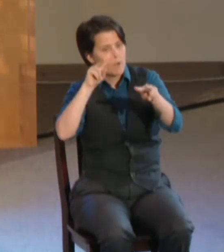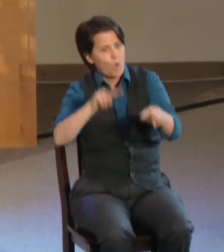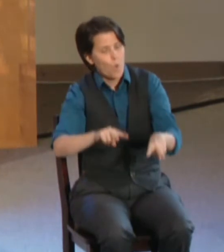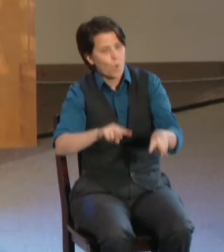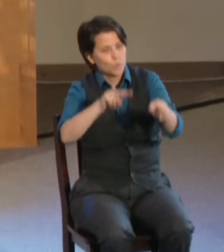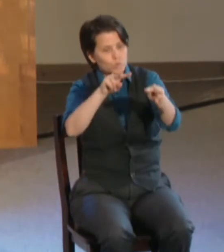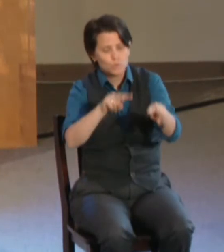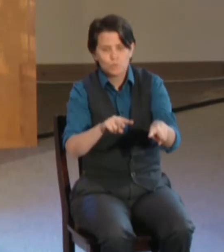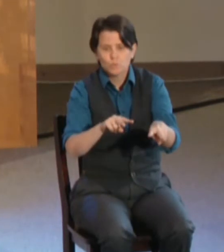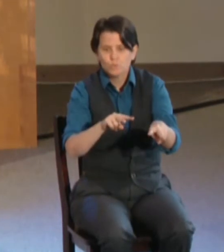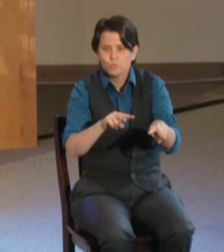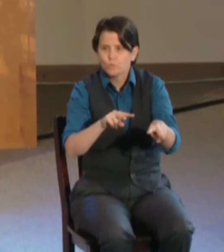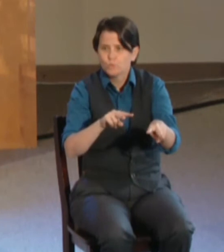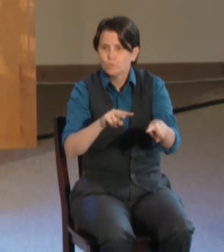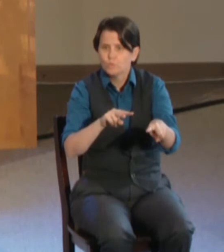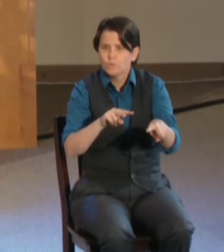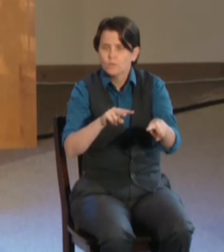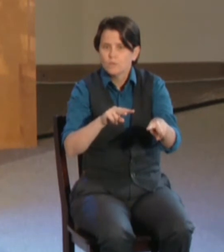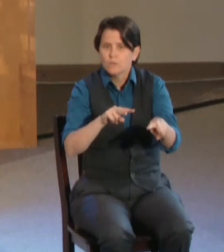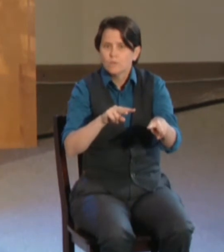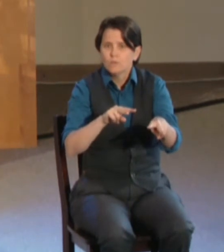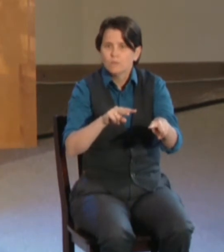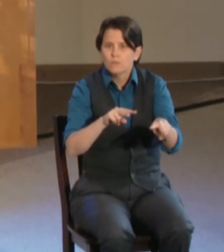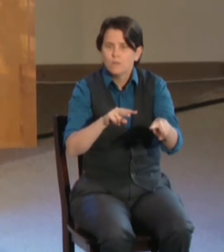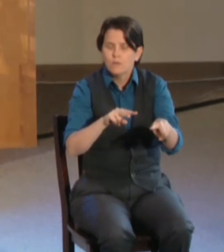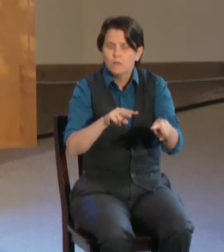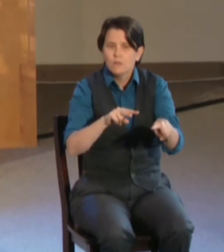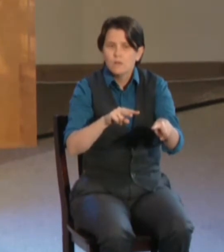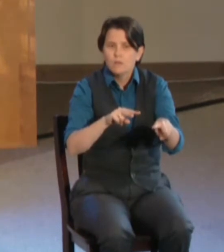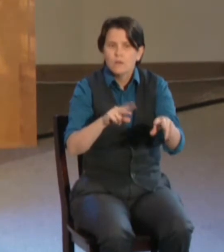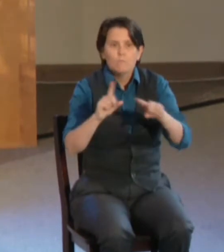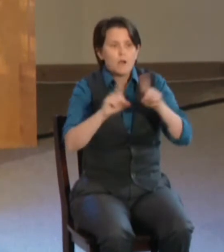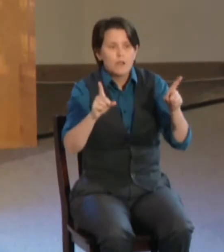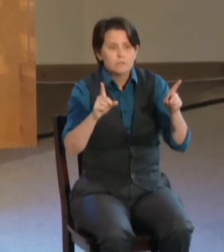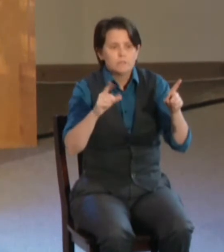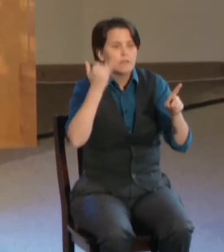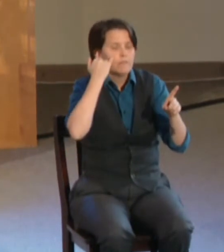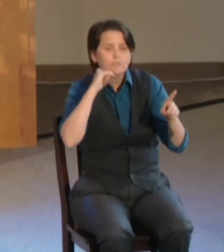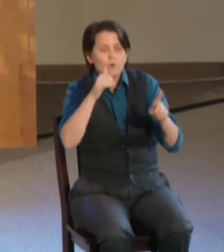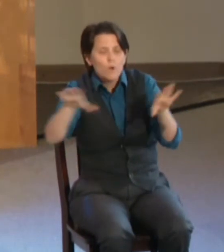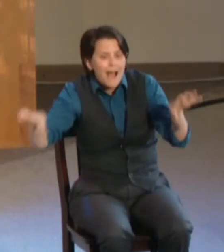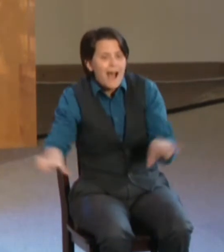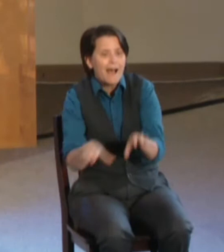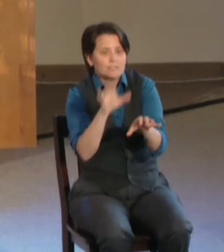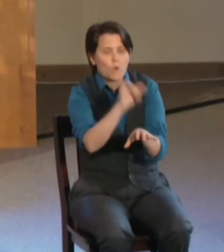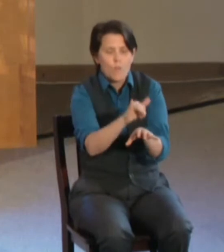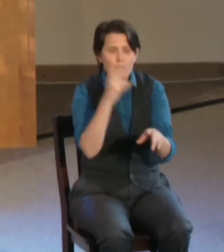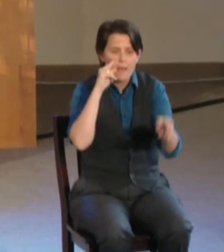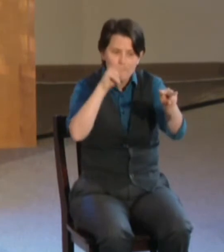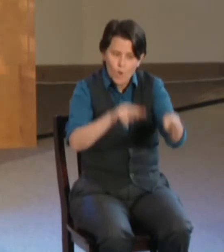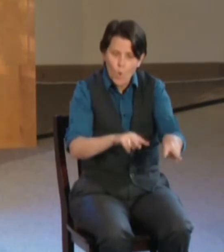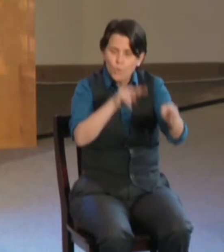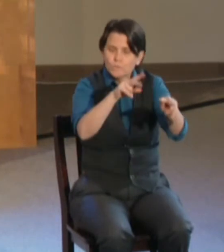What? I behold your divinity is meaningless without taking actions